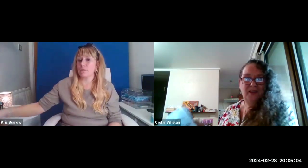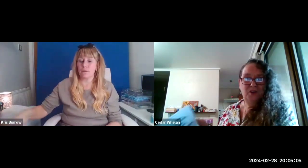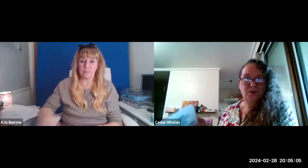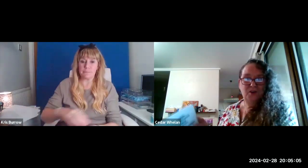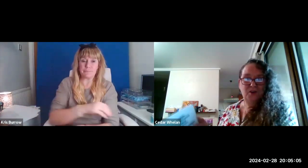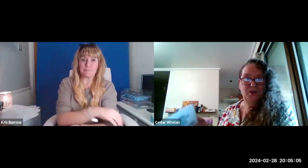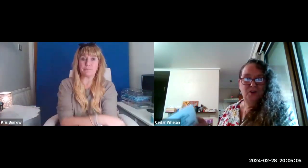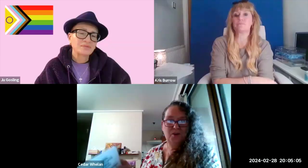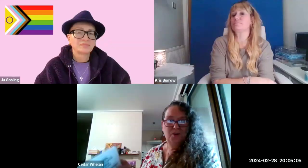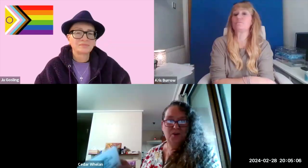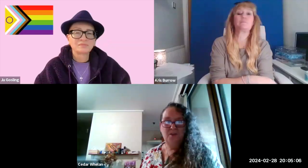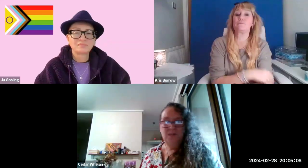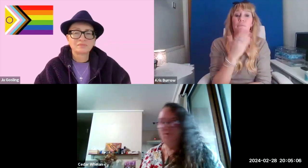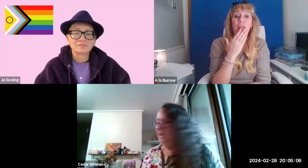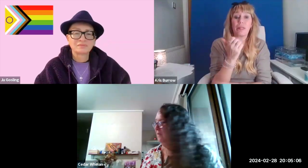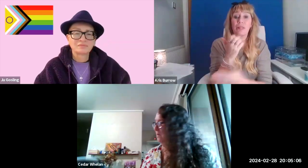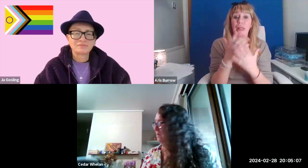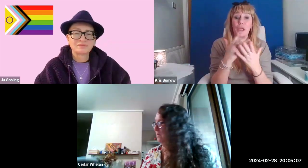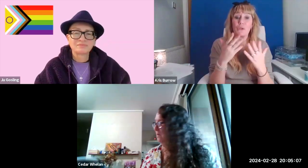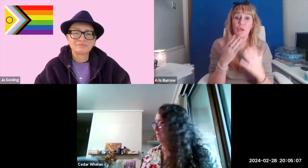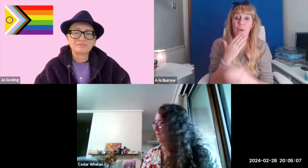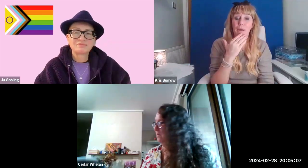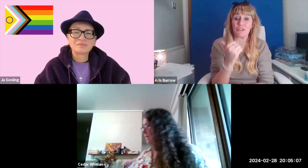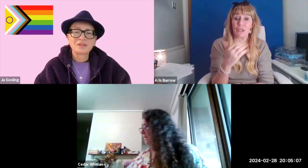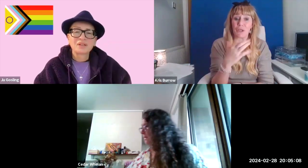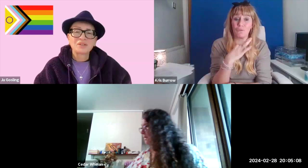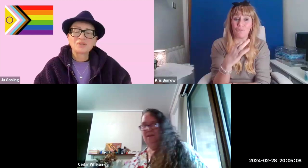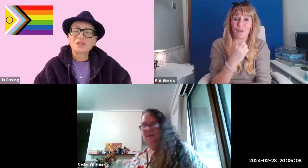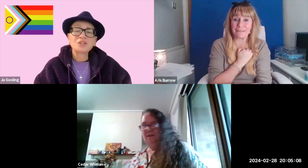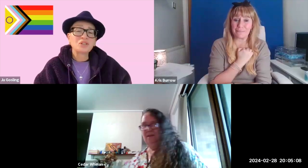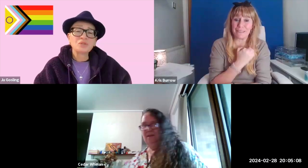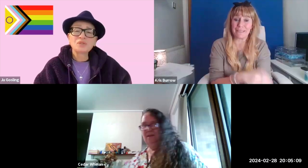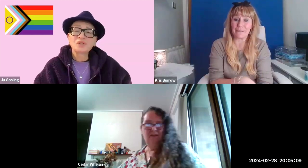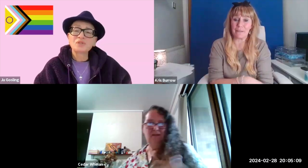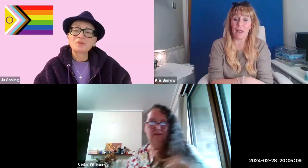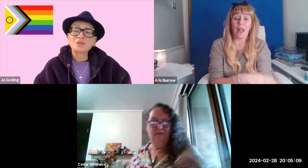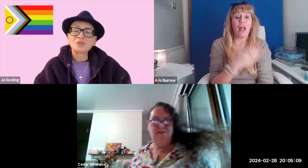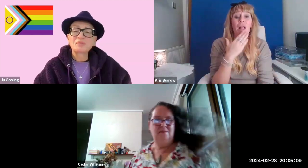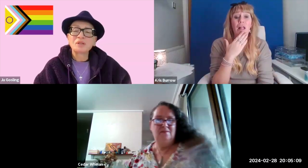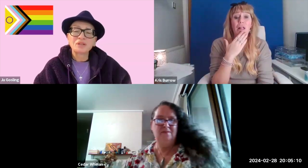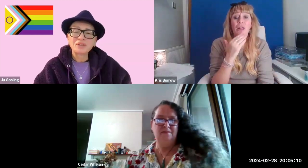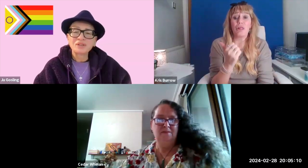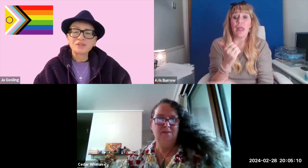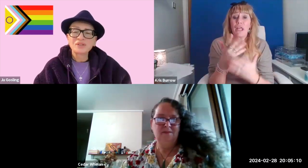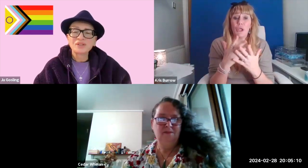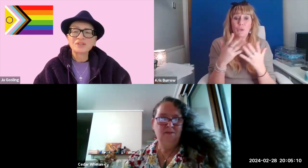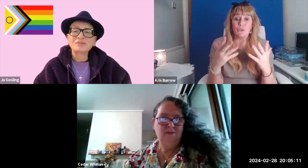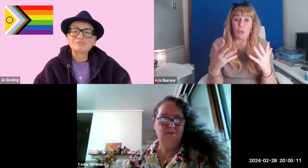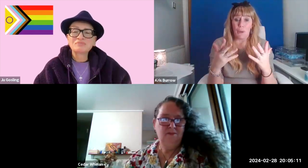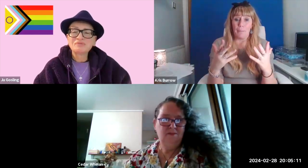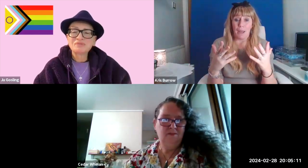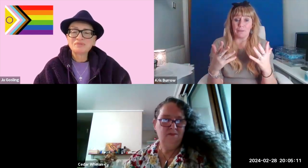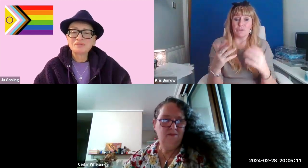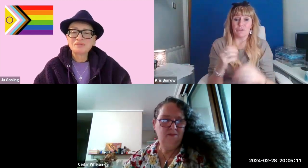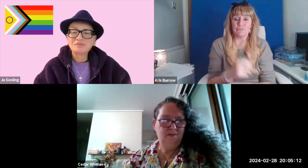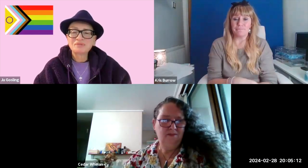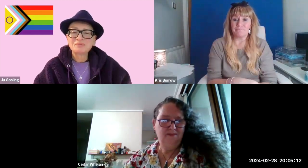Thank you. Thank you so much for having me. Thank you so much for being here, Cedar.